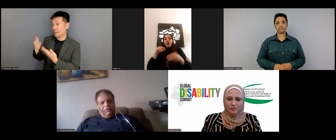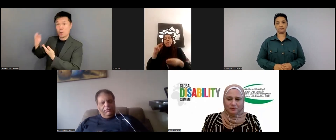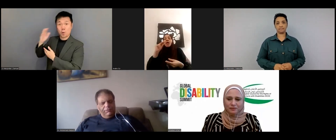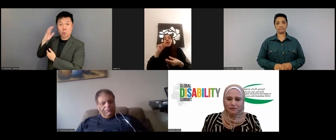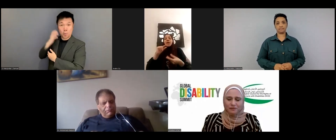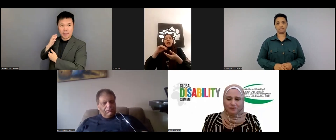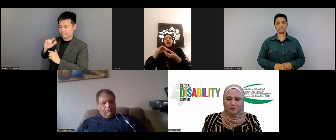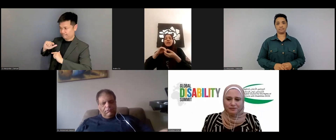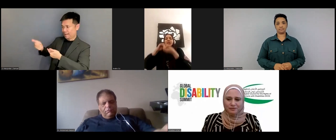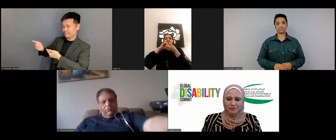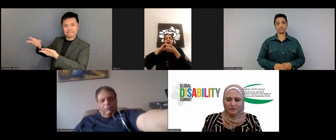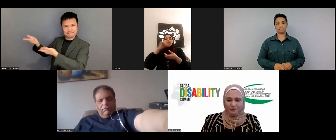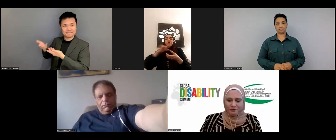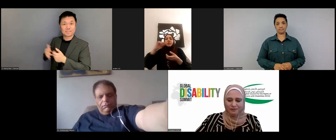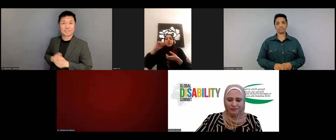the floor.